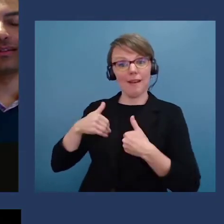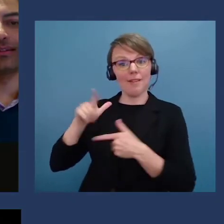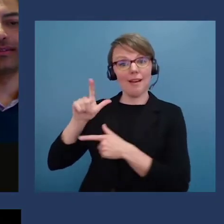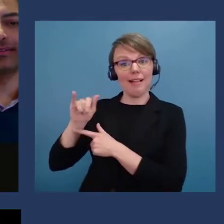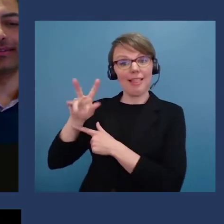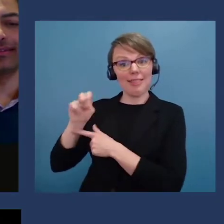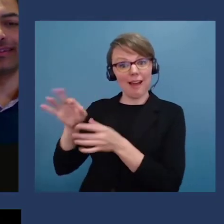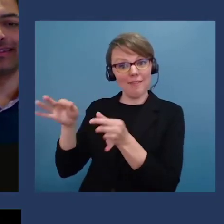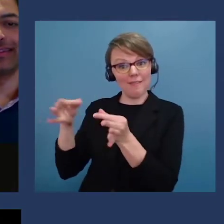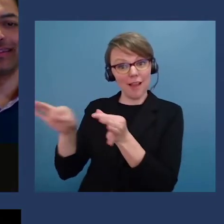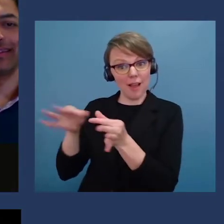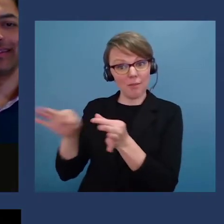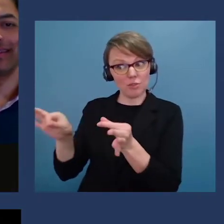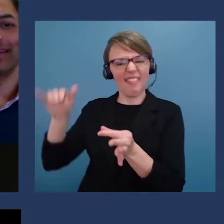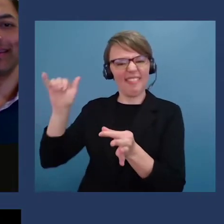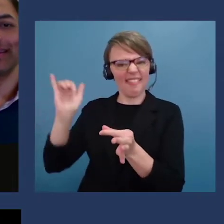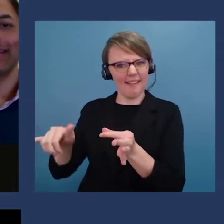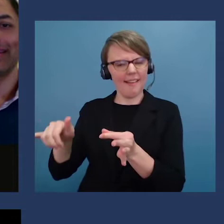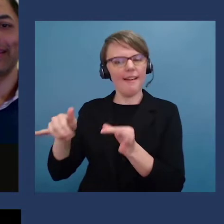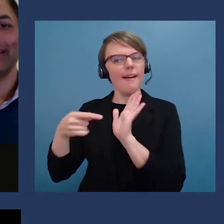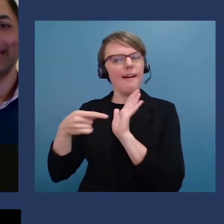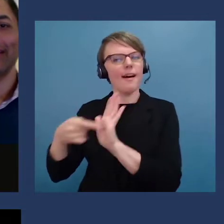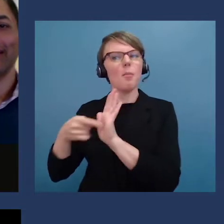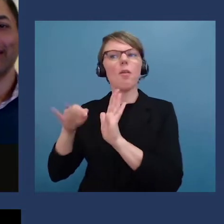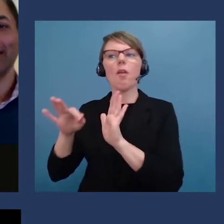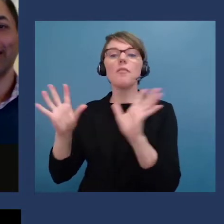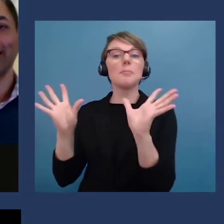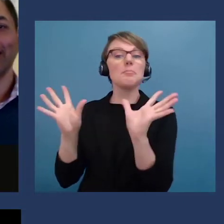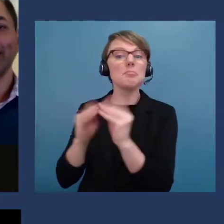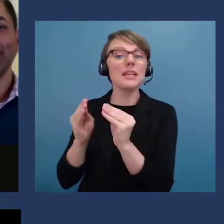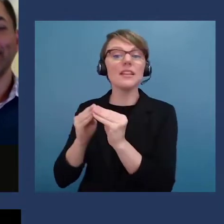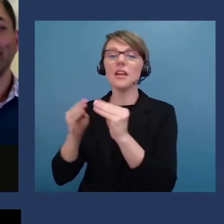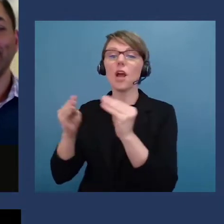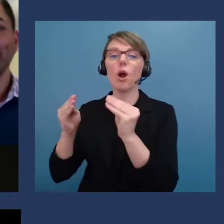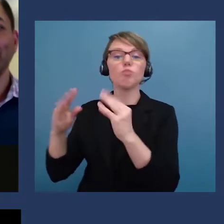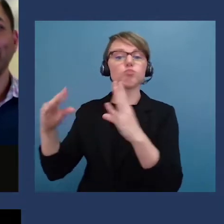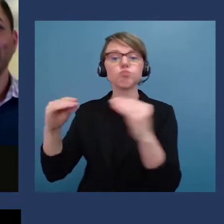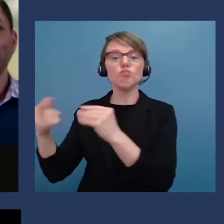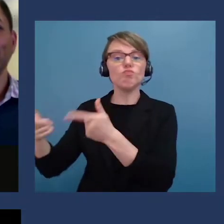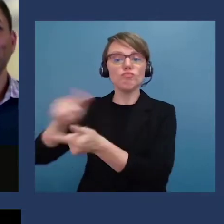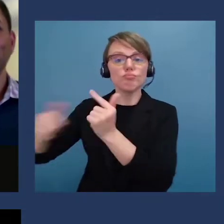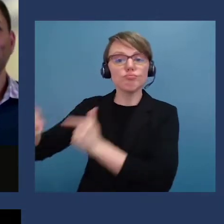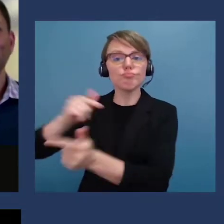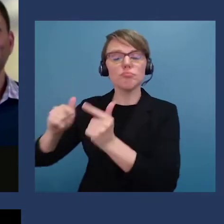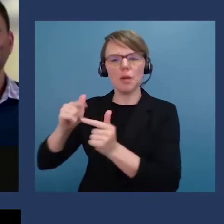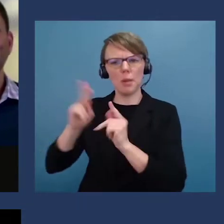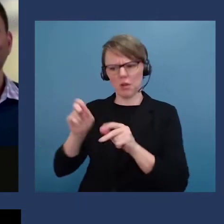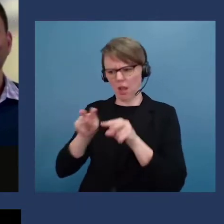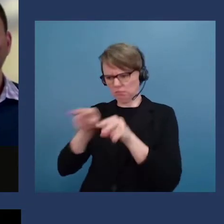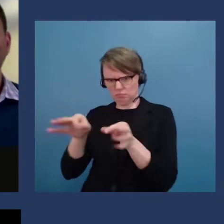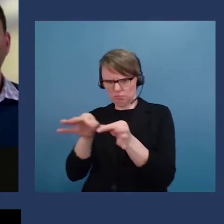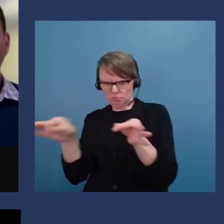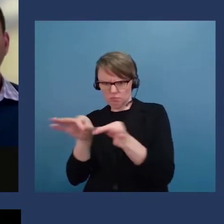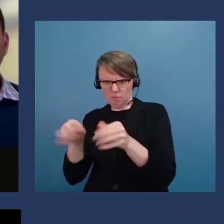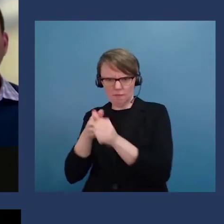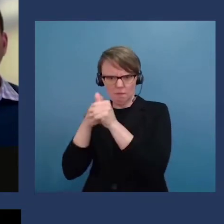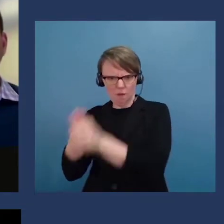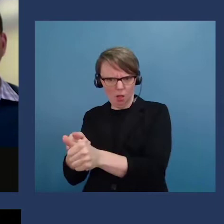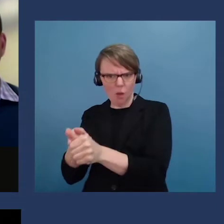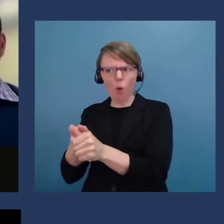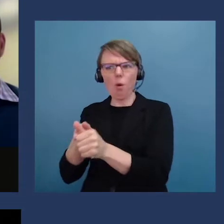we have, especially as we are increasingly getting better at being able to even combine, I would